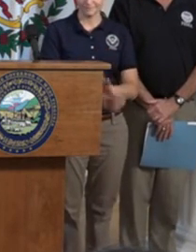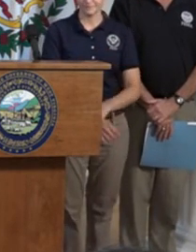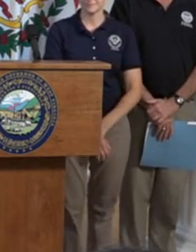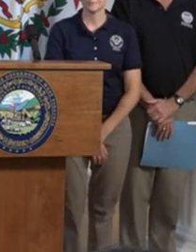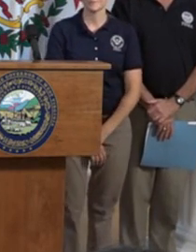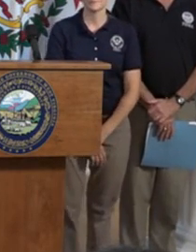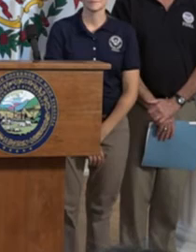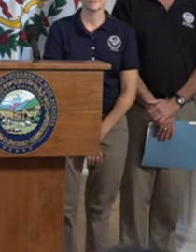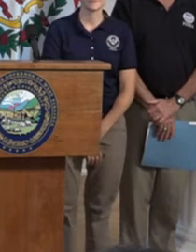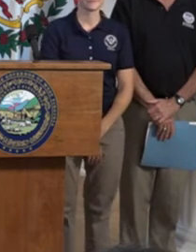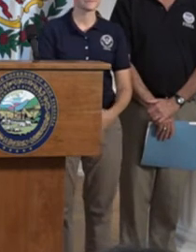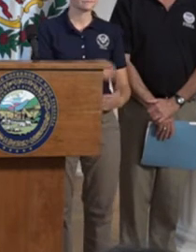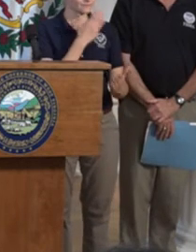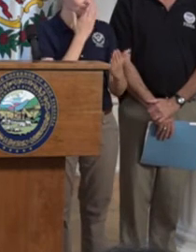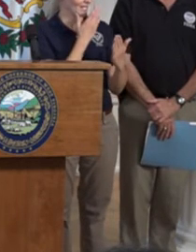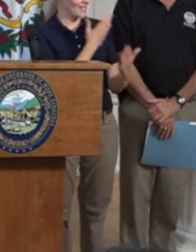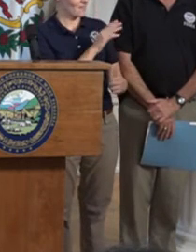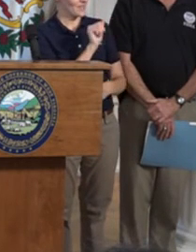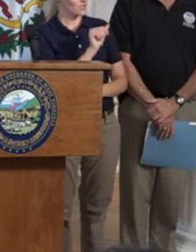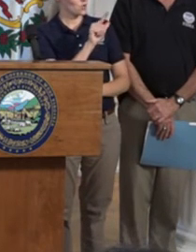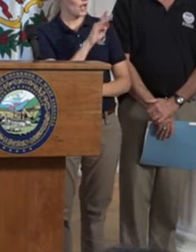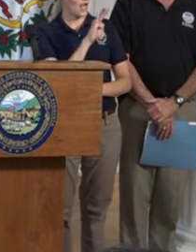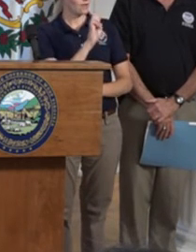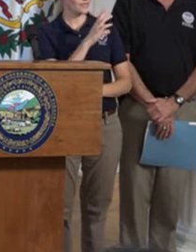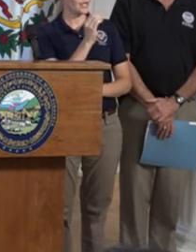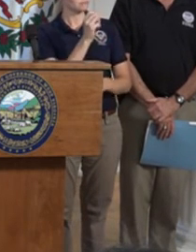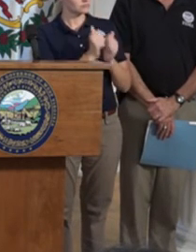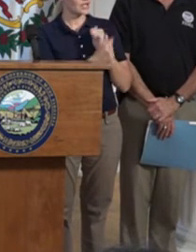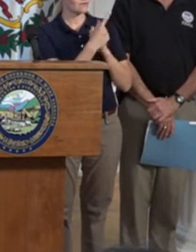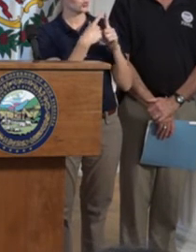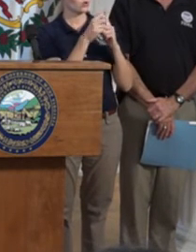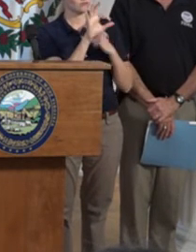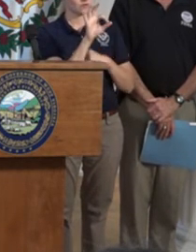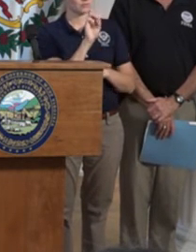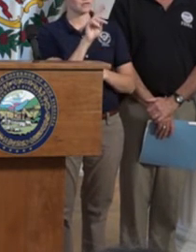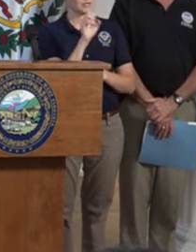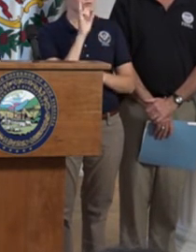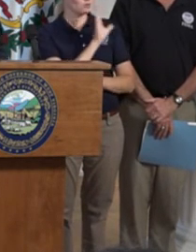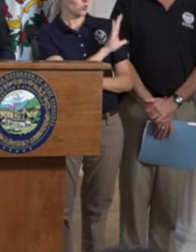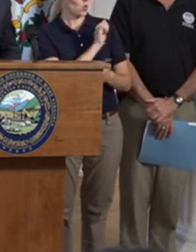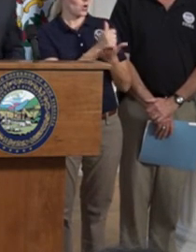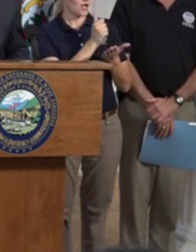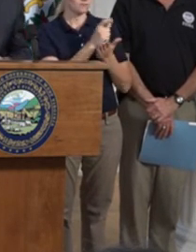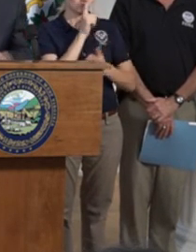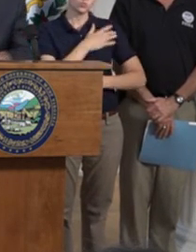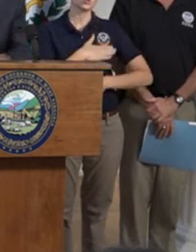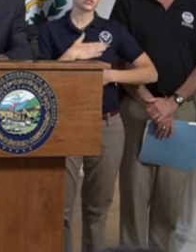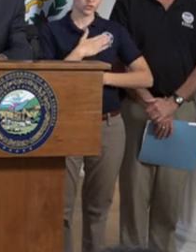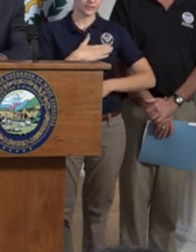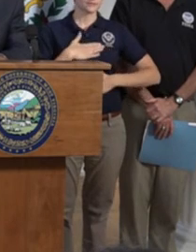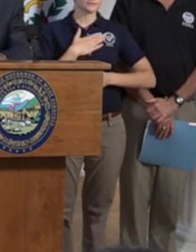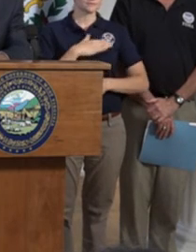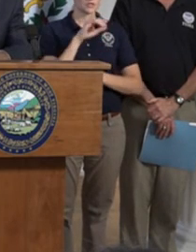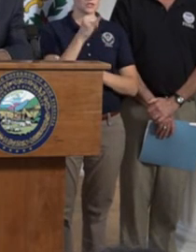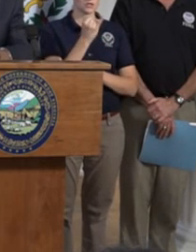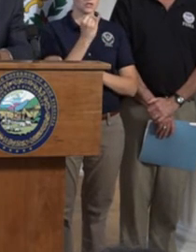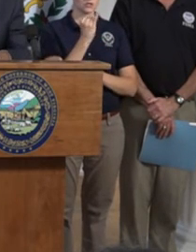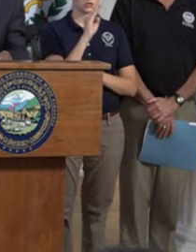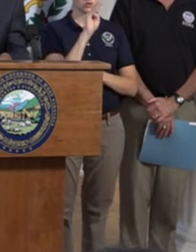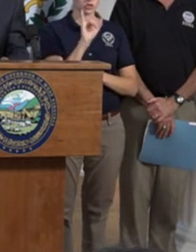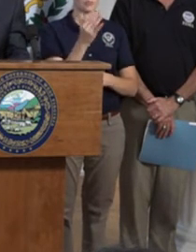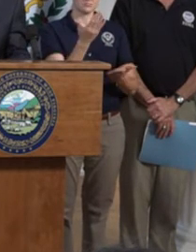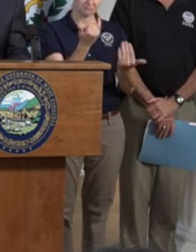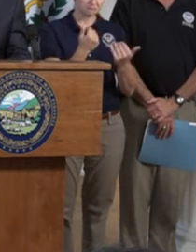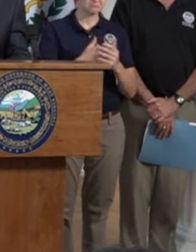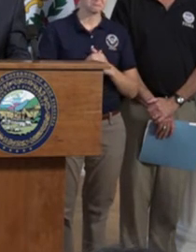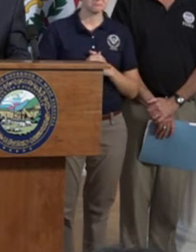Once again, thank you, Albie, and to everyone from FEMA for all your help. We certainly do appreciate it. Jimmy, I'll ask you to come up at this time,